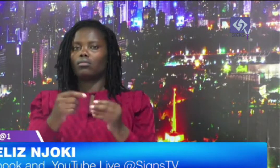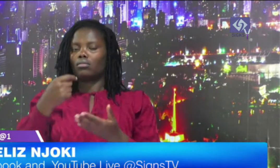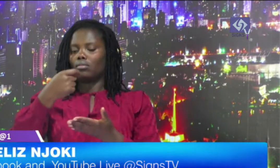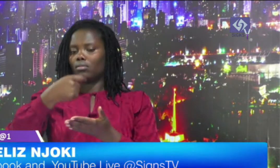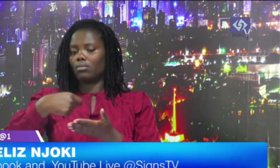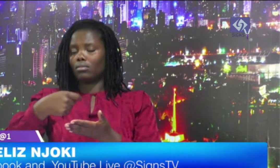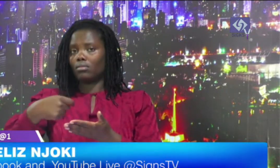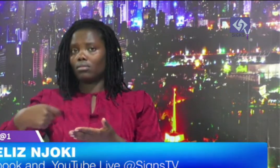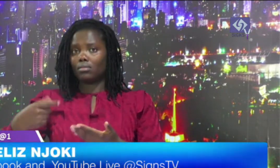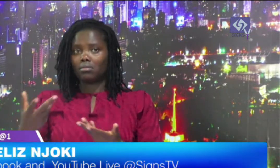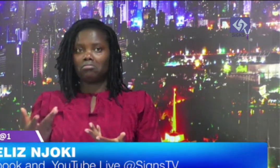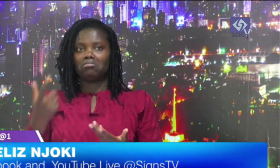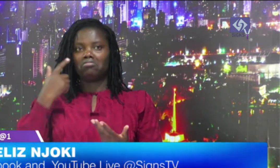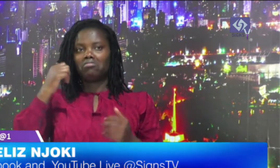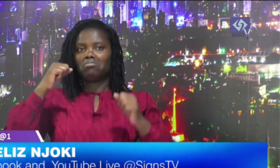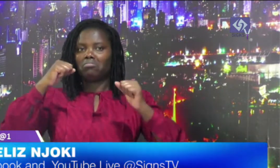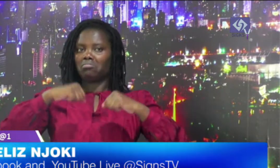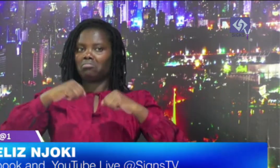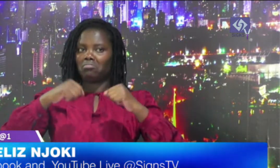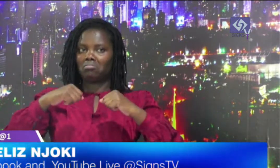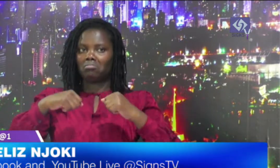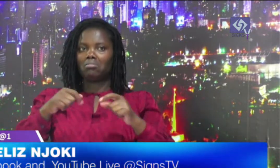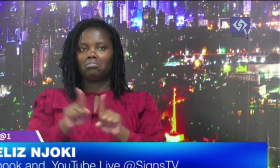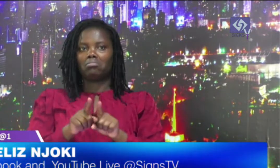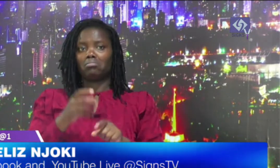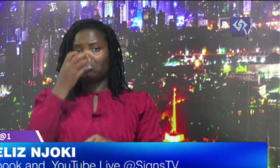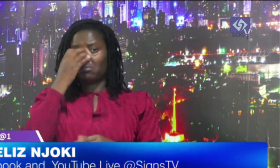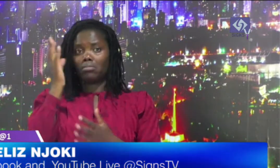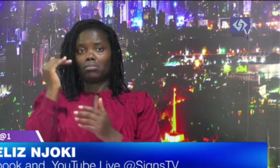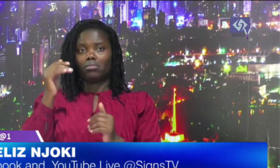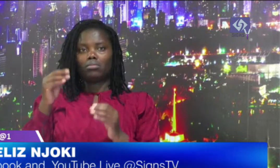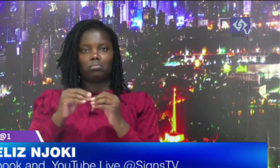of Memorandum of Understandings, MOUs.